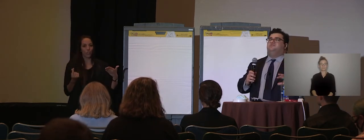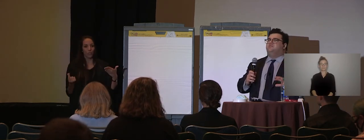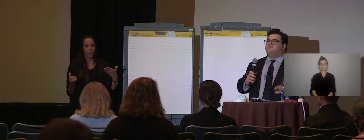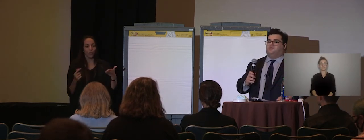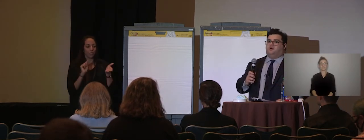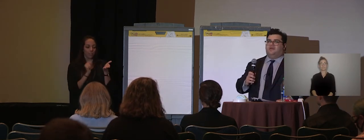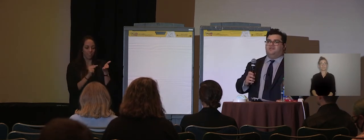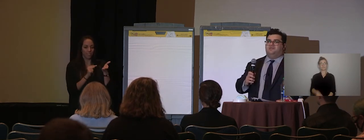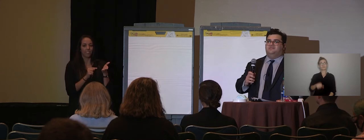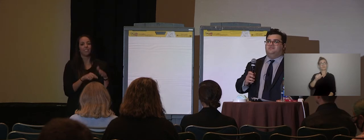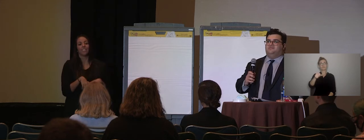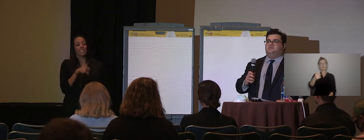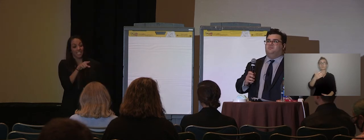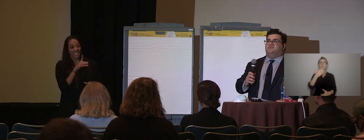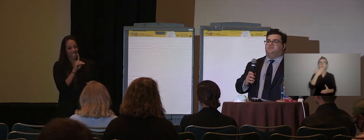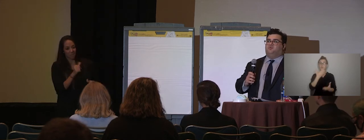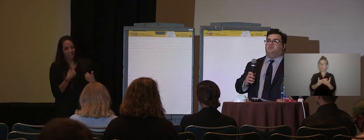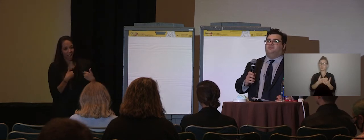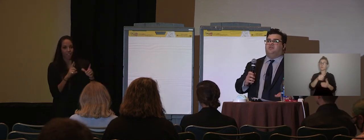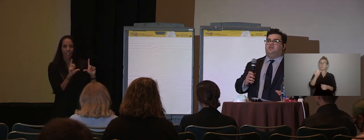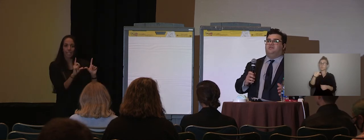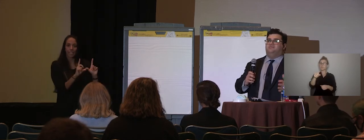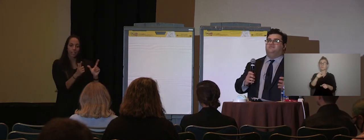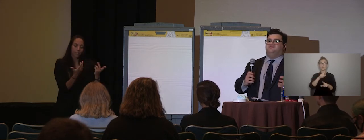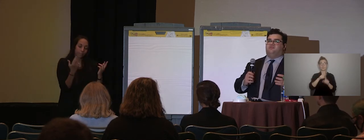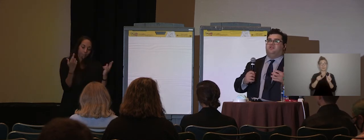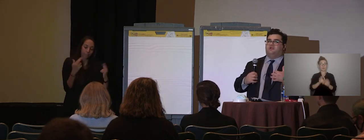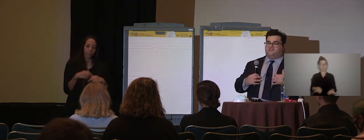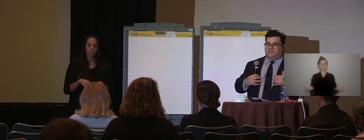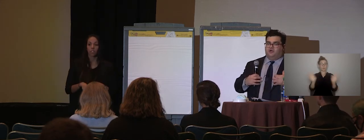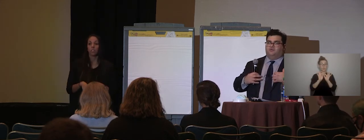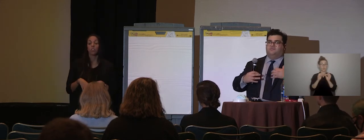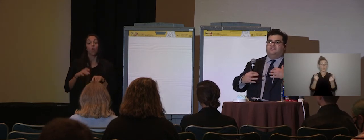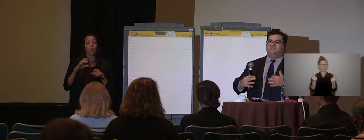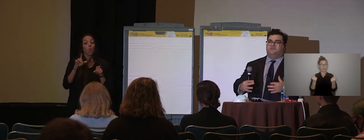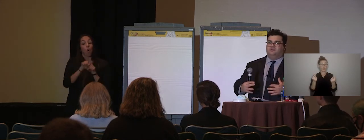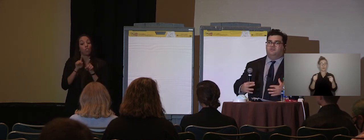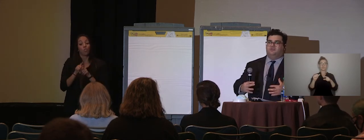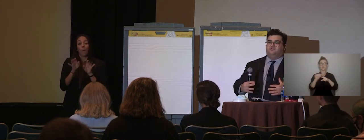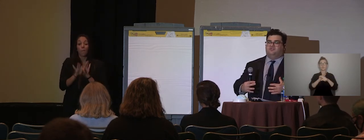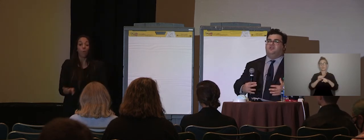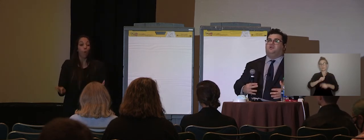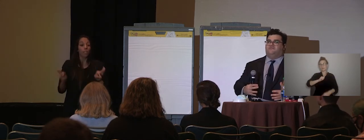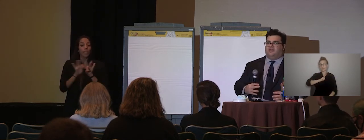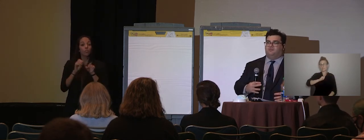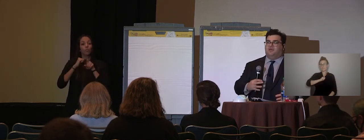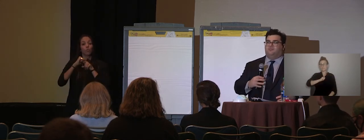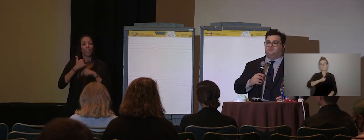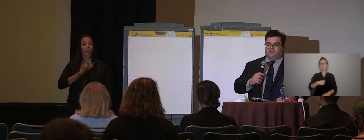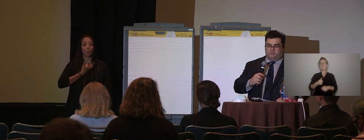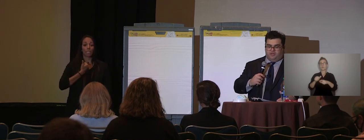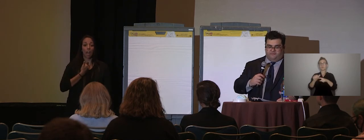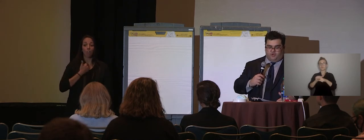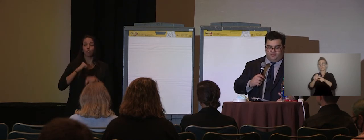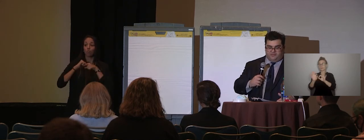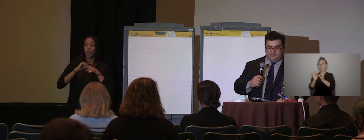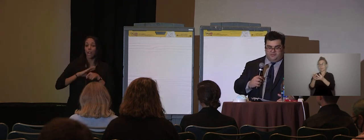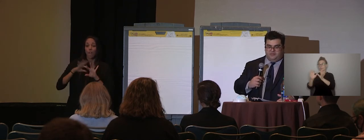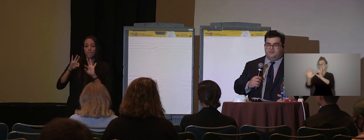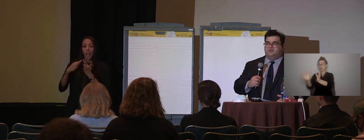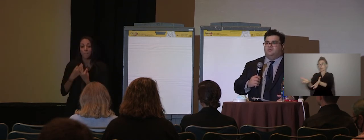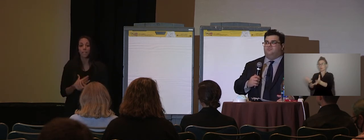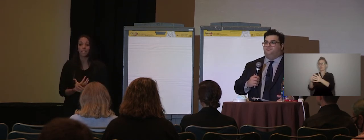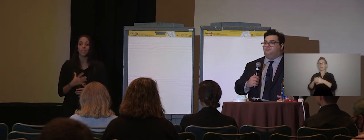as good as all that is, the most important thing is training ourselves, training our family members, our loved ones,